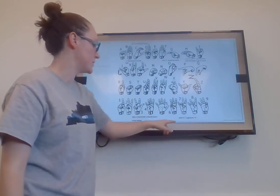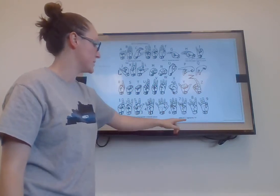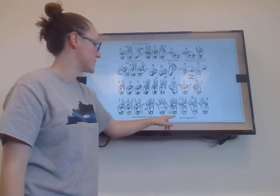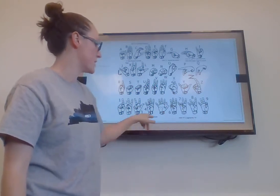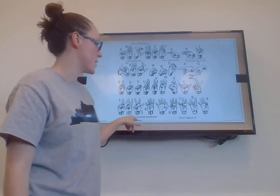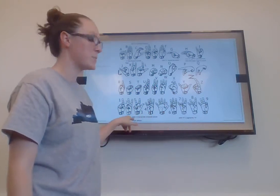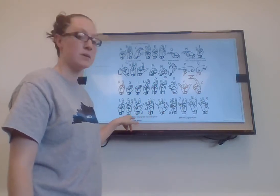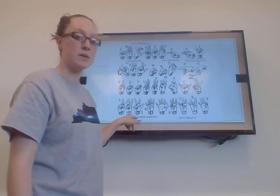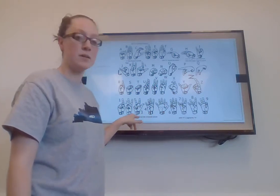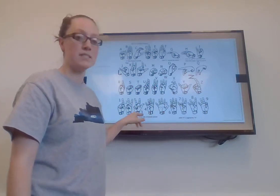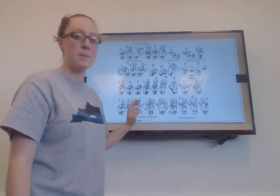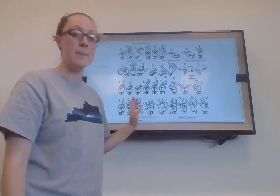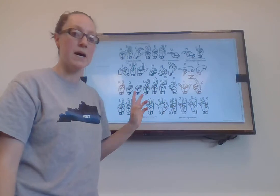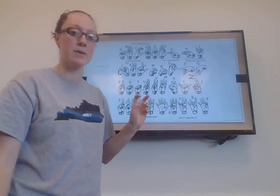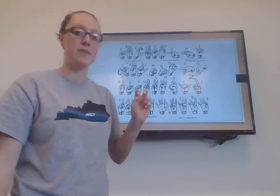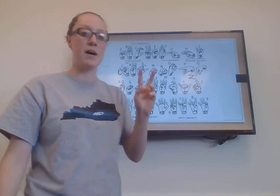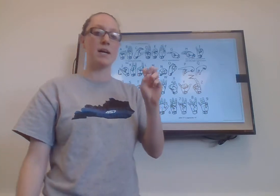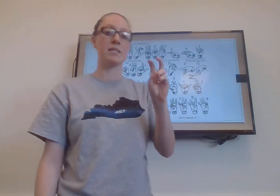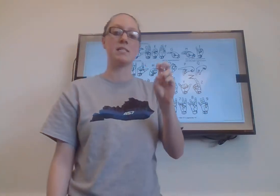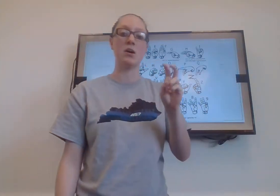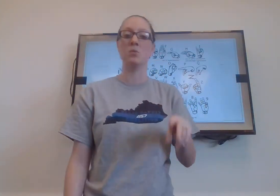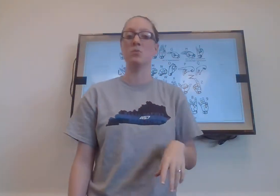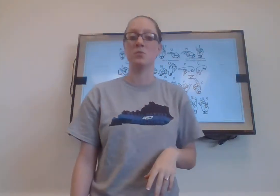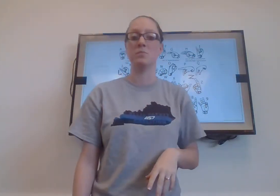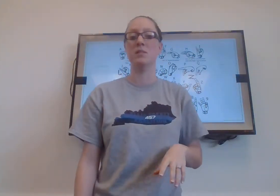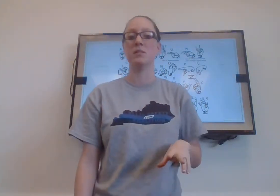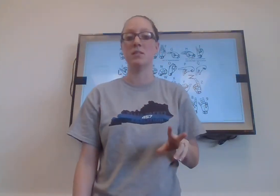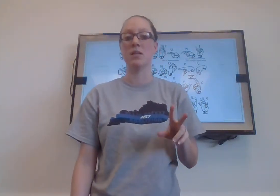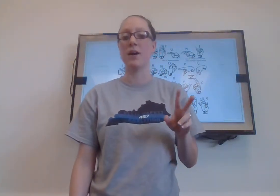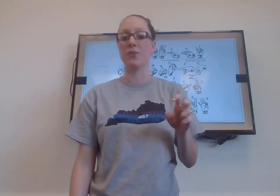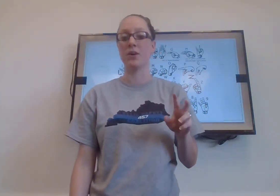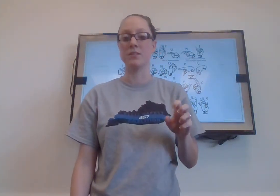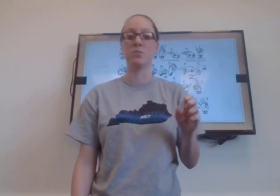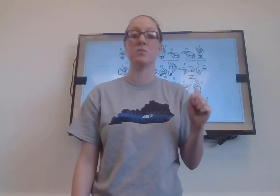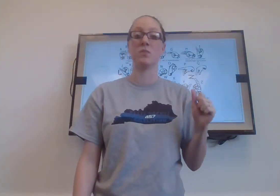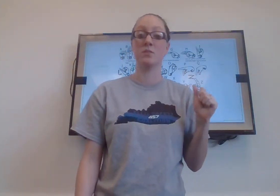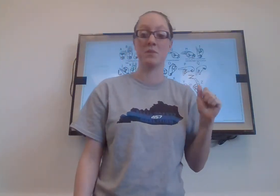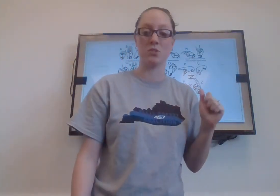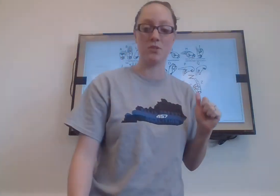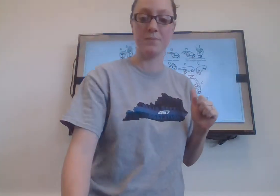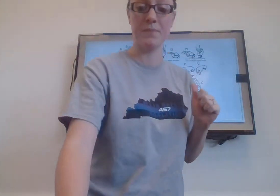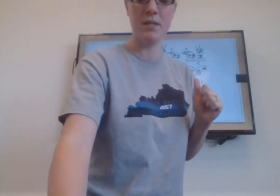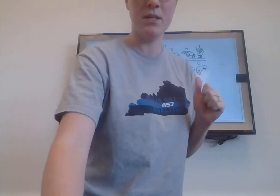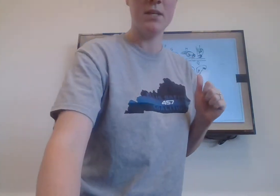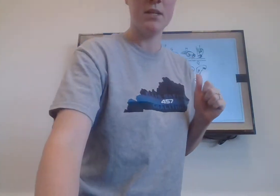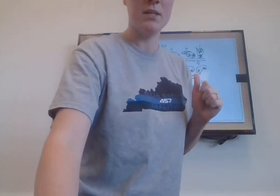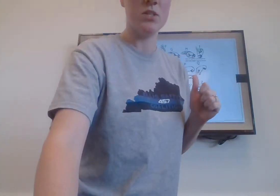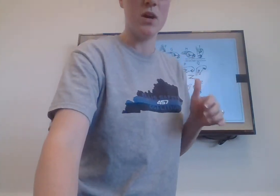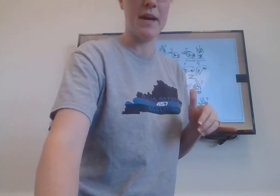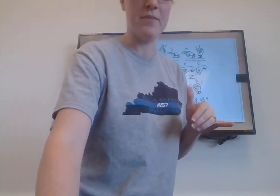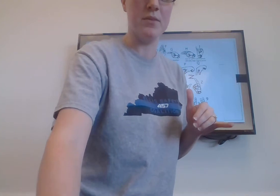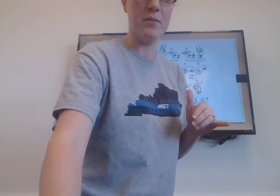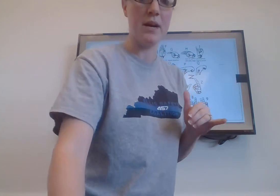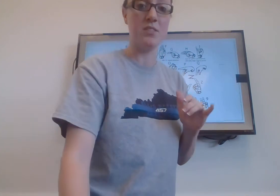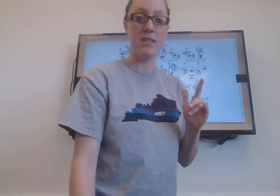this up. The modified ASL just means that I corrected what was on this picture. So I'll send that